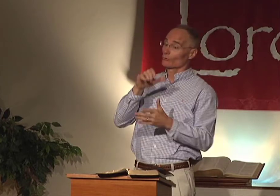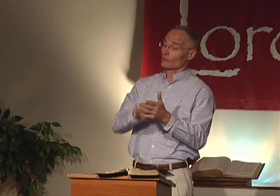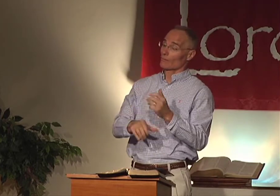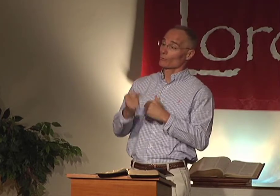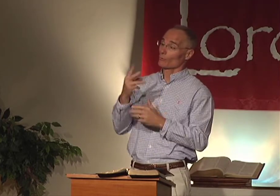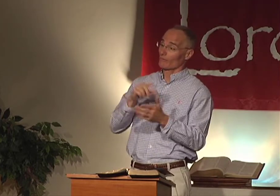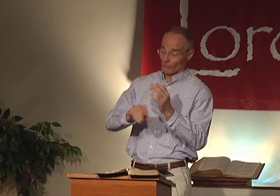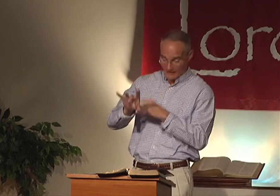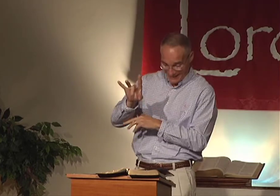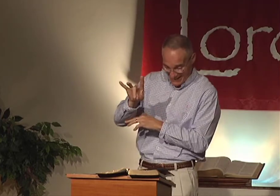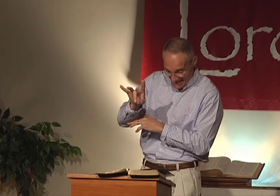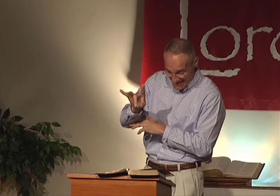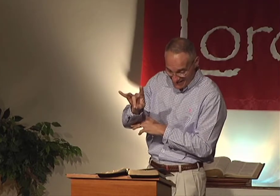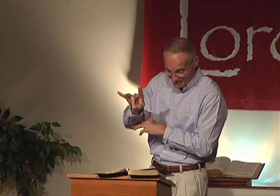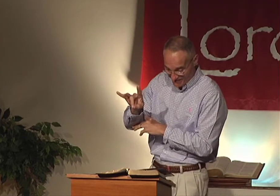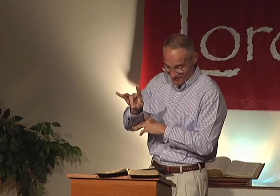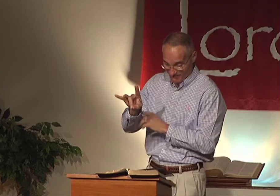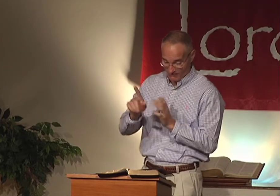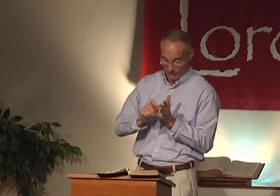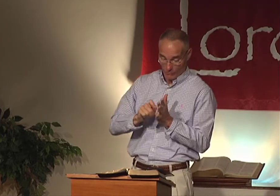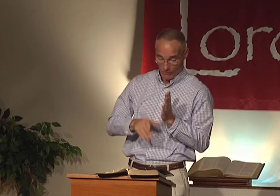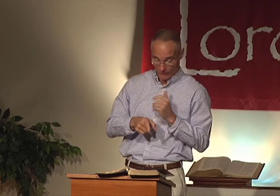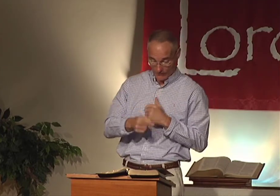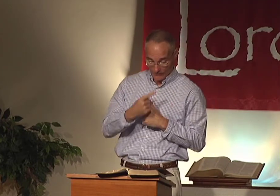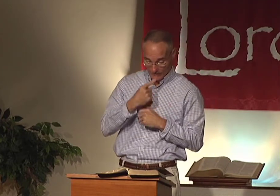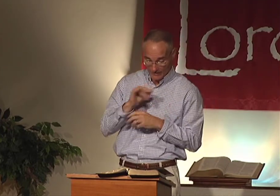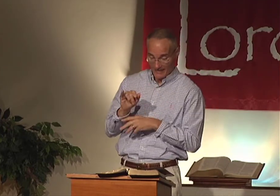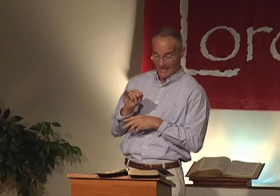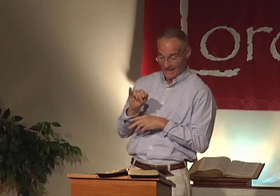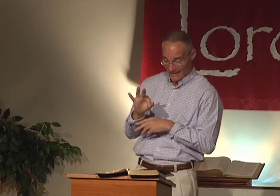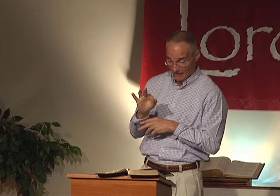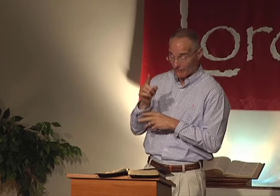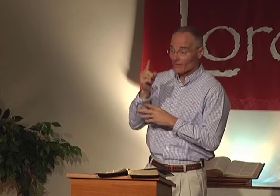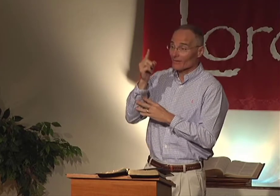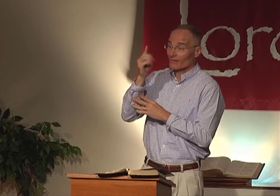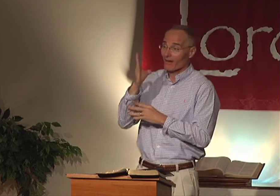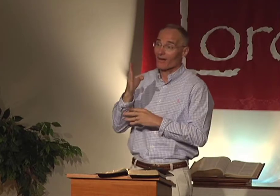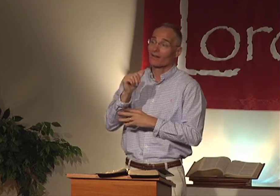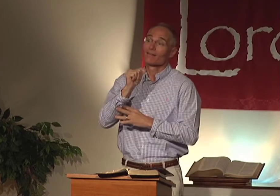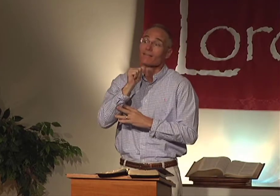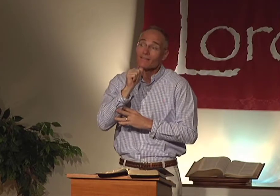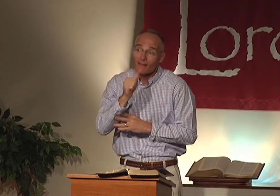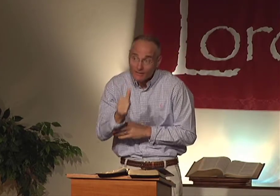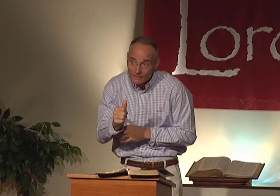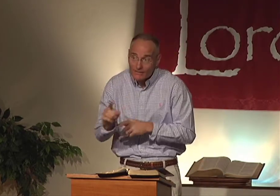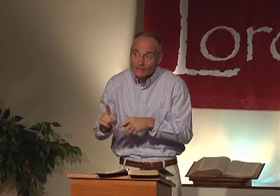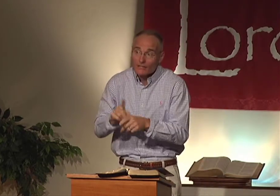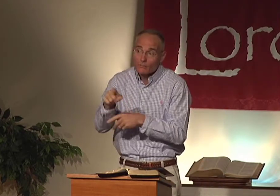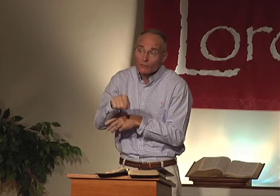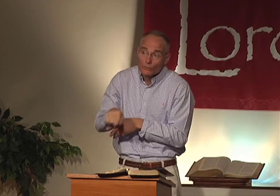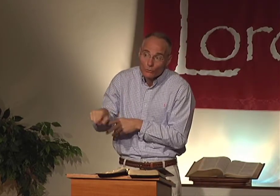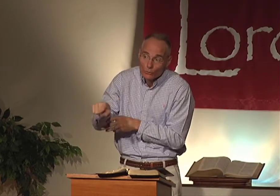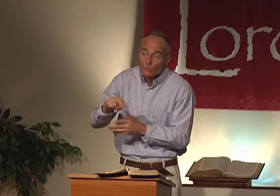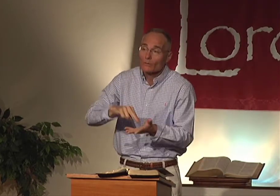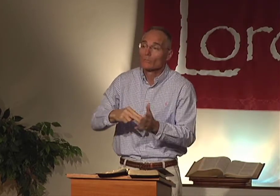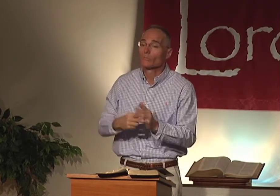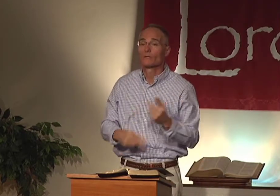It's interesting, Hebrews chapter 12, verse 8, the author says, if God does not discipline